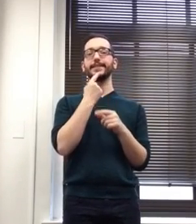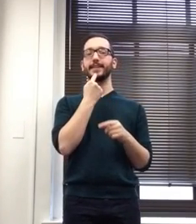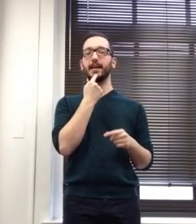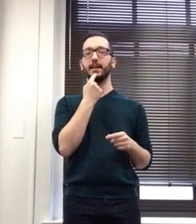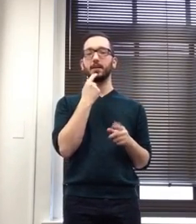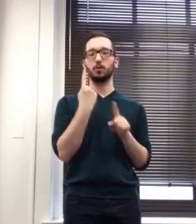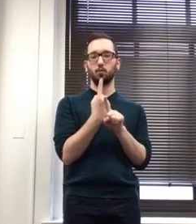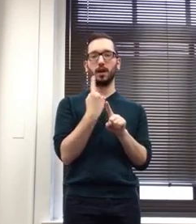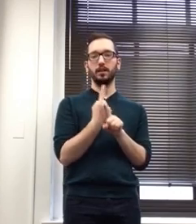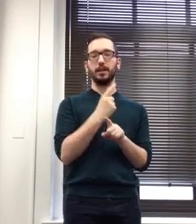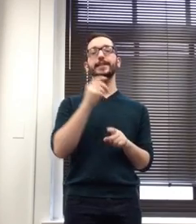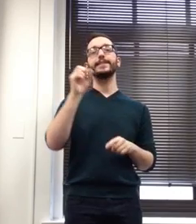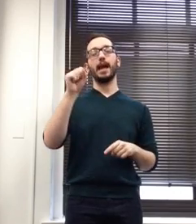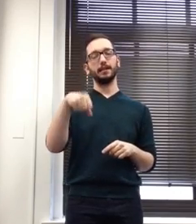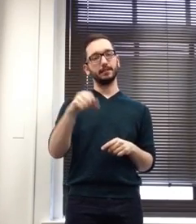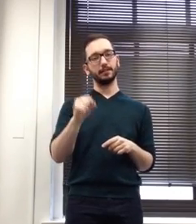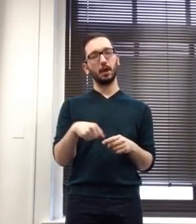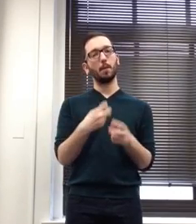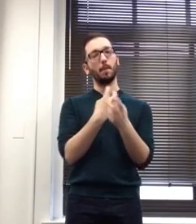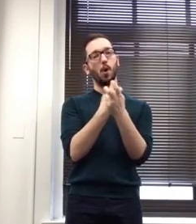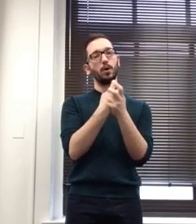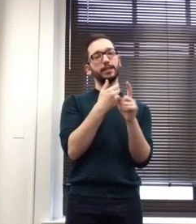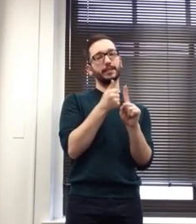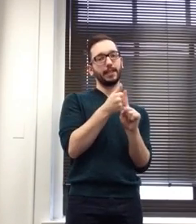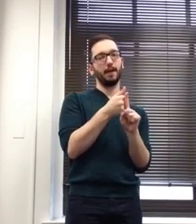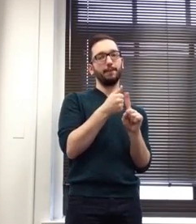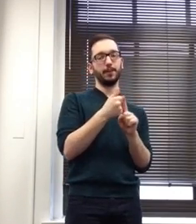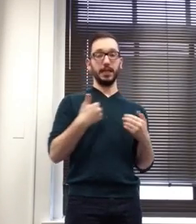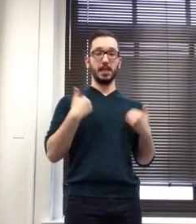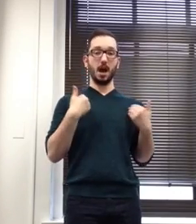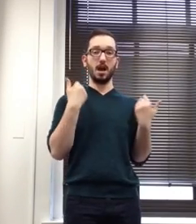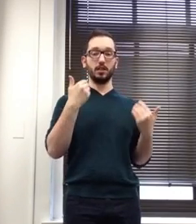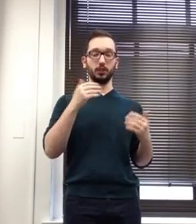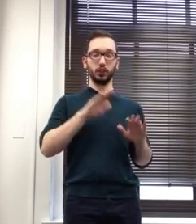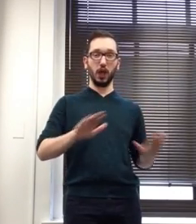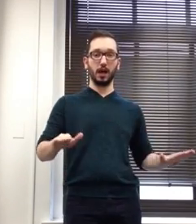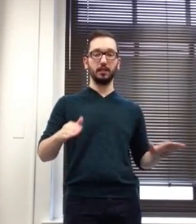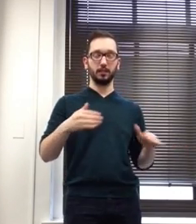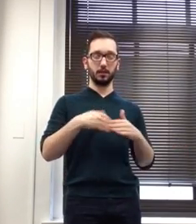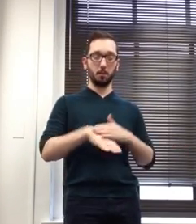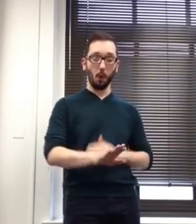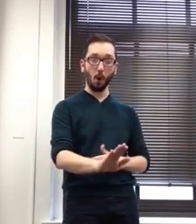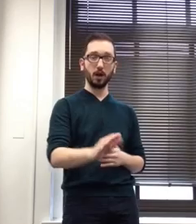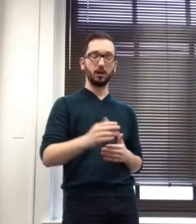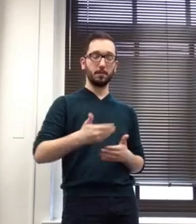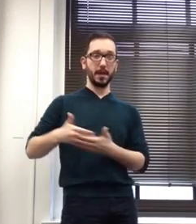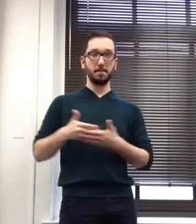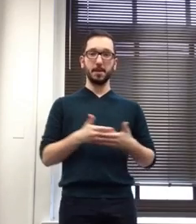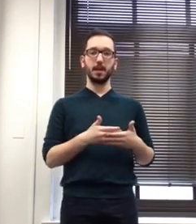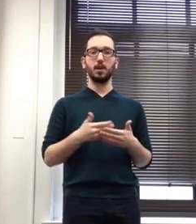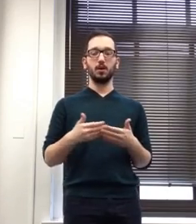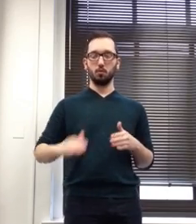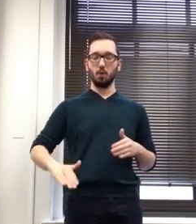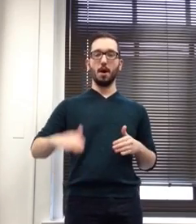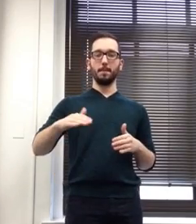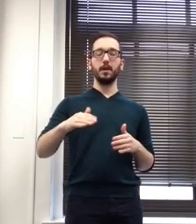cartilage. The bones of the young child's body are mainly made up of cartilage. Matter of fact, the way the bones harden or solidify themselves is by